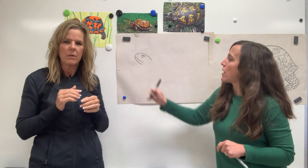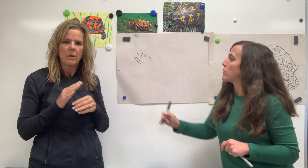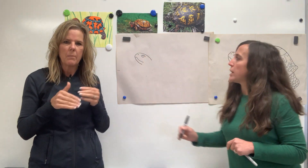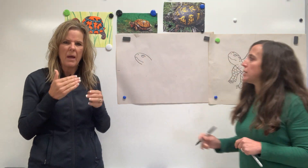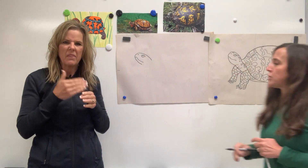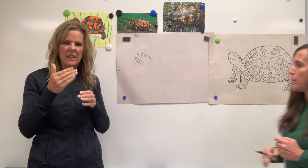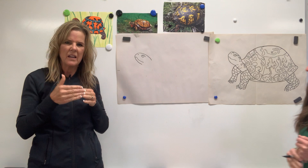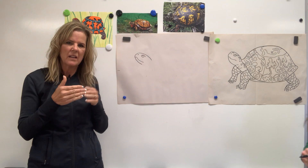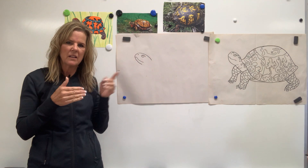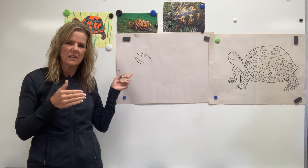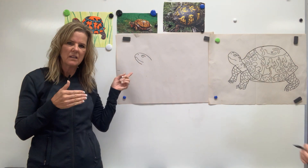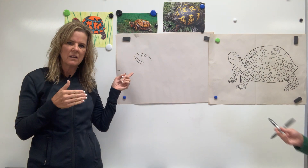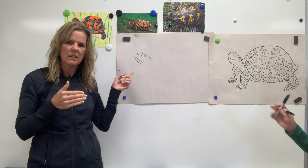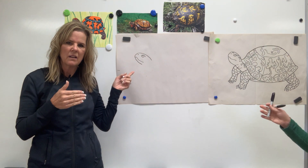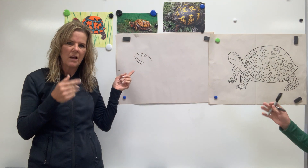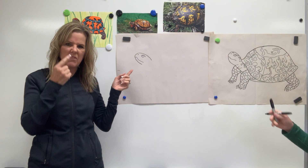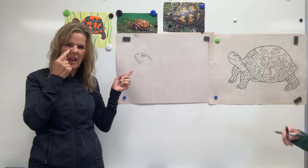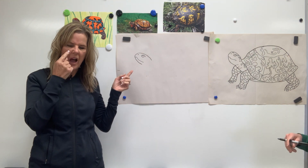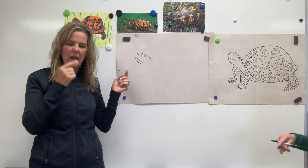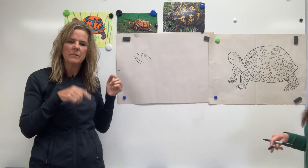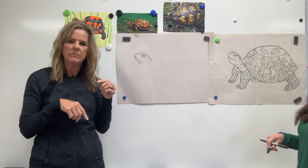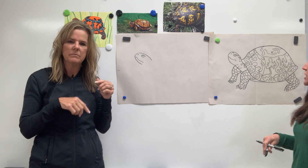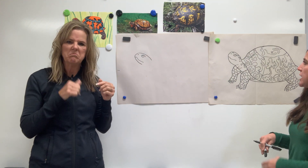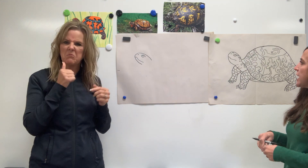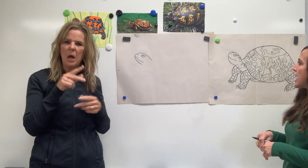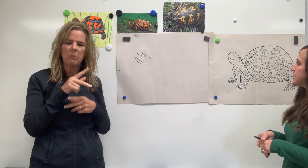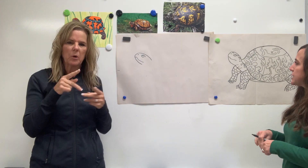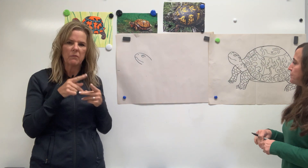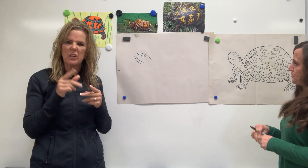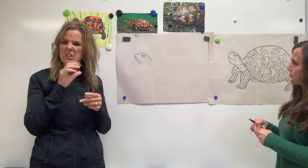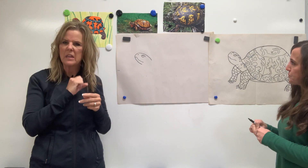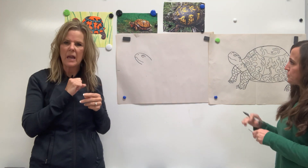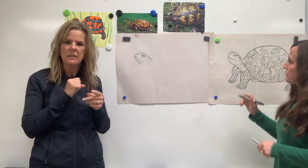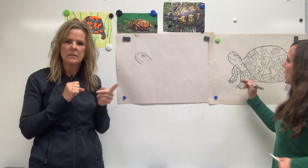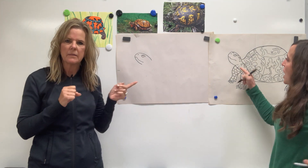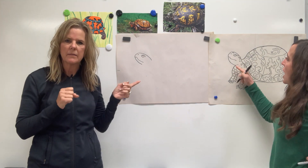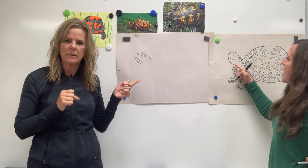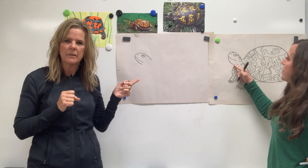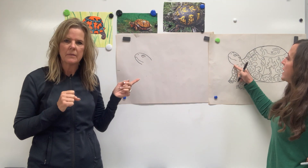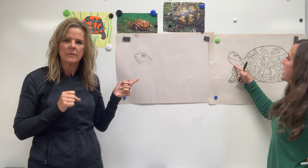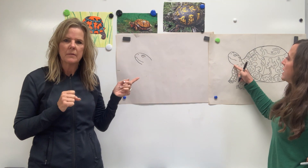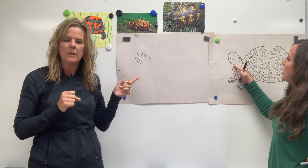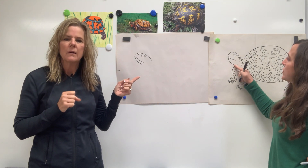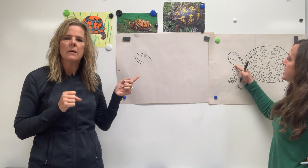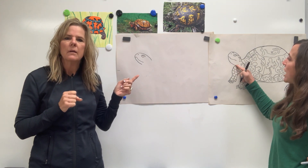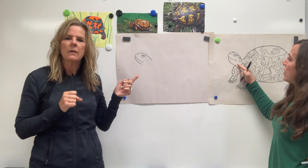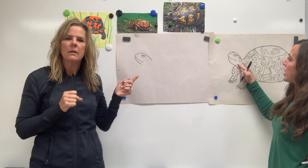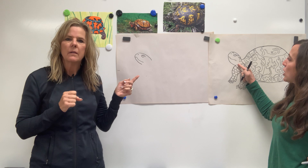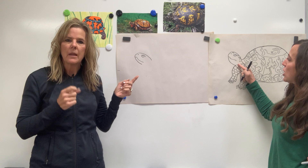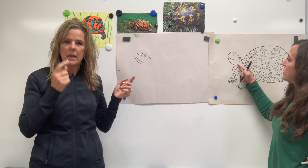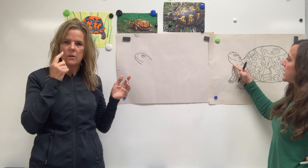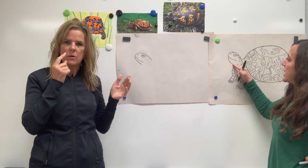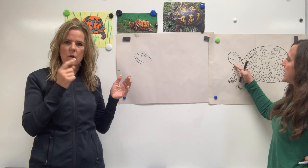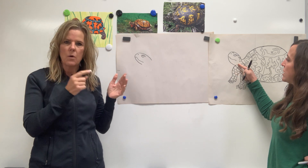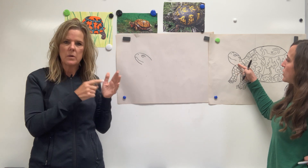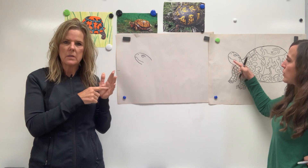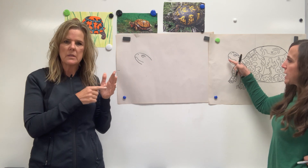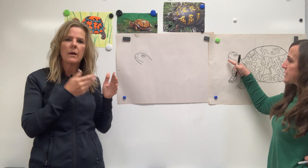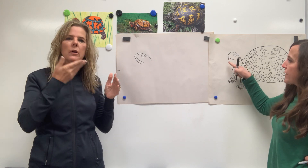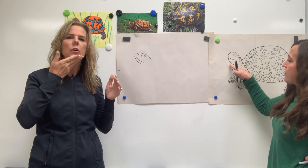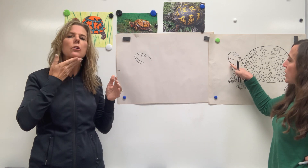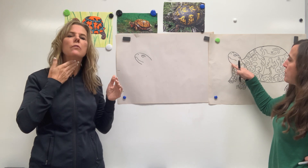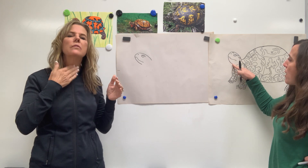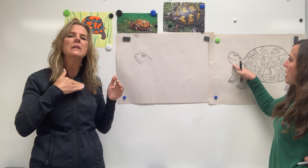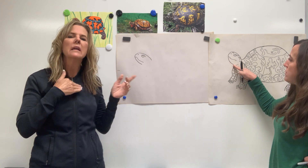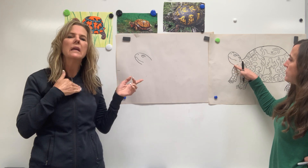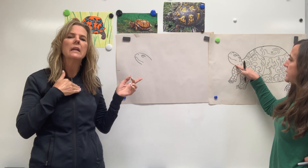end of that ridge, about the end of the eye. Didn't have to be perfect, just kind of guess. Then notice how it curves in a little